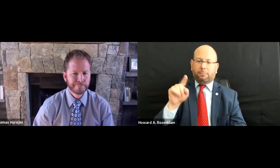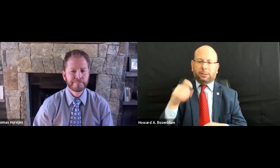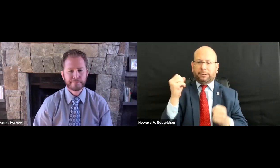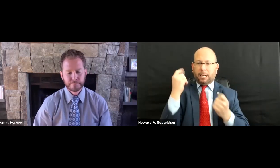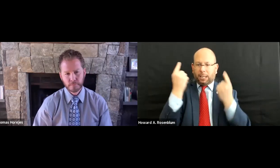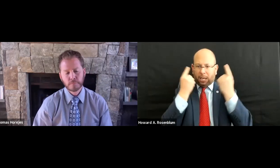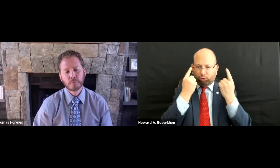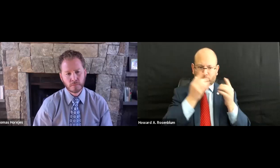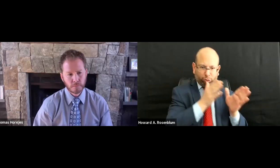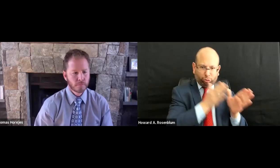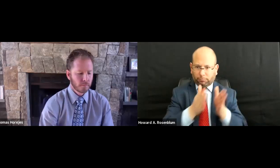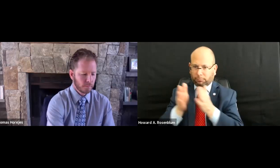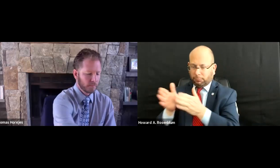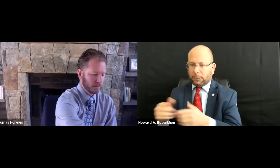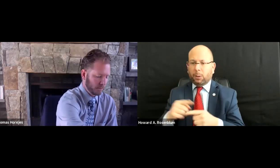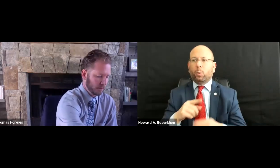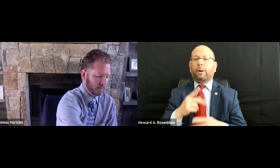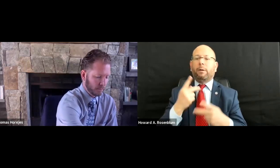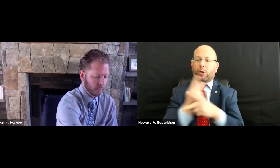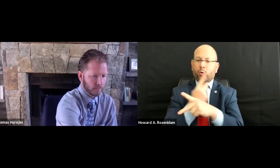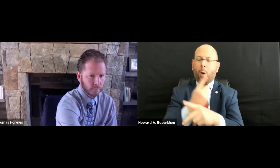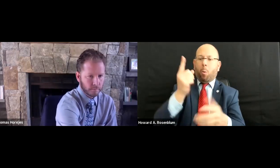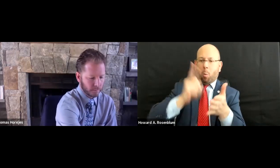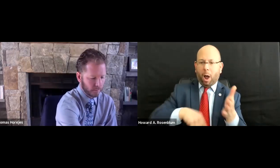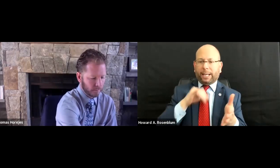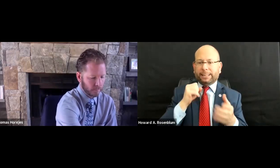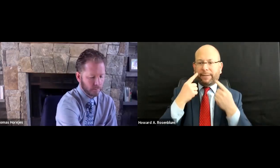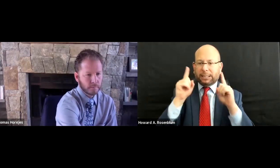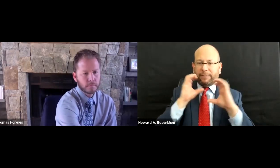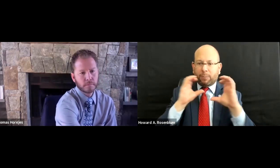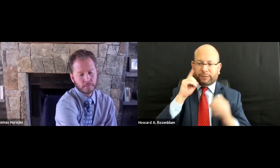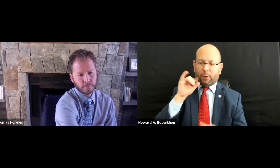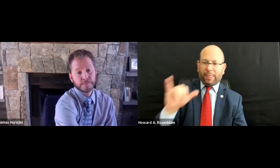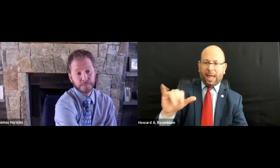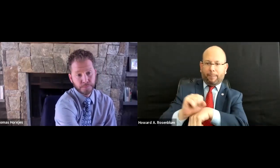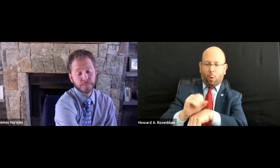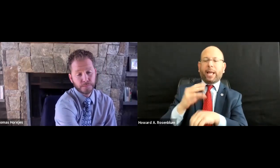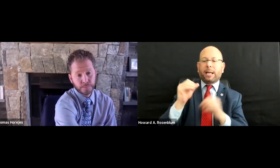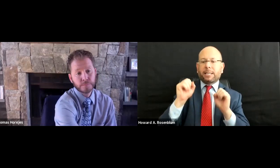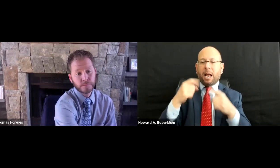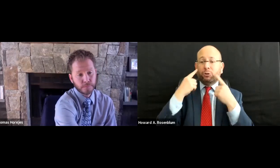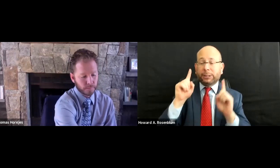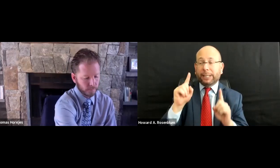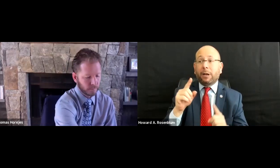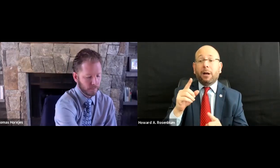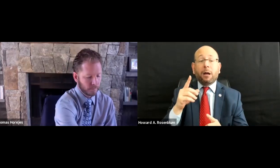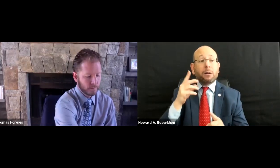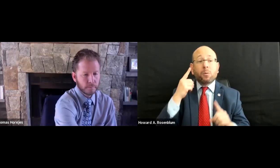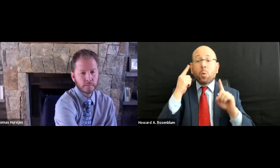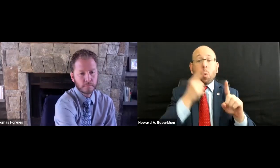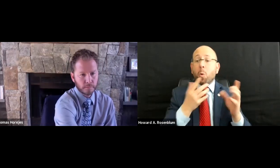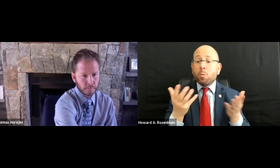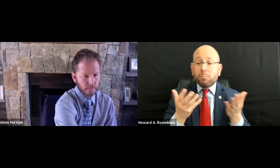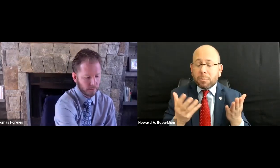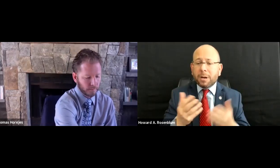of hearing person. So all of those variables must be considered to determine what, in fact, effective communication looks like